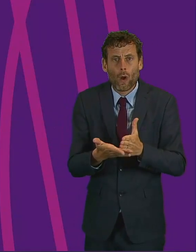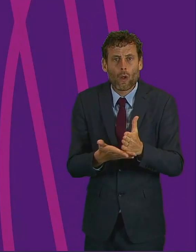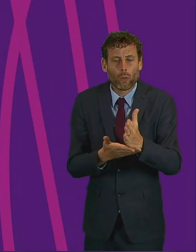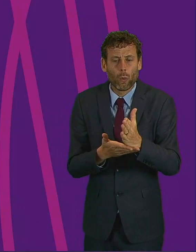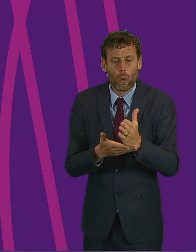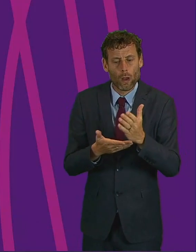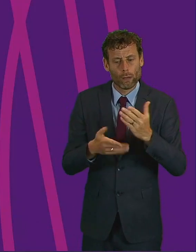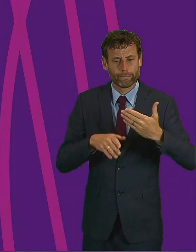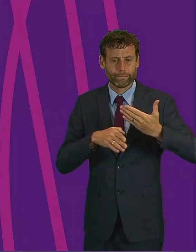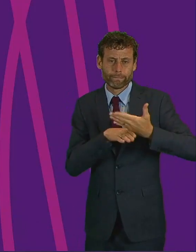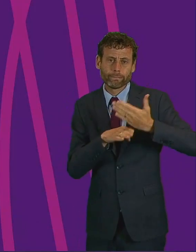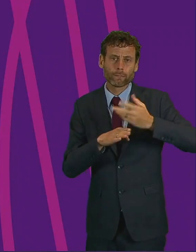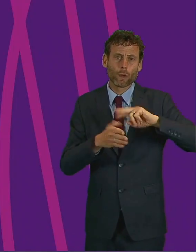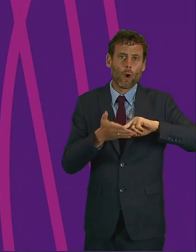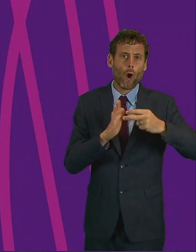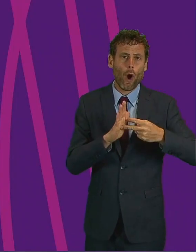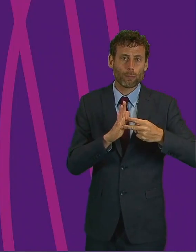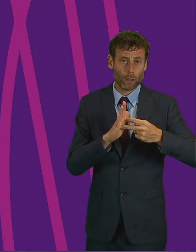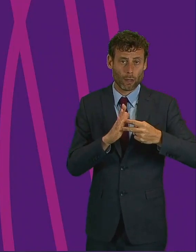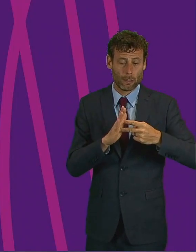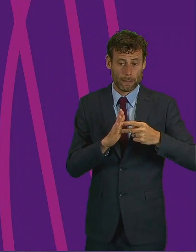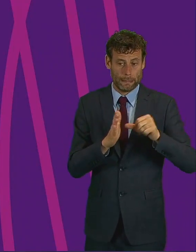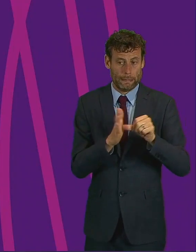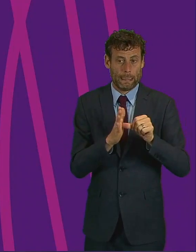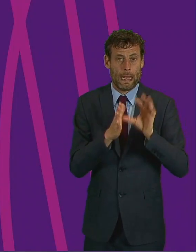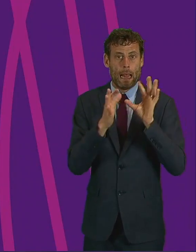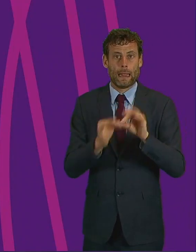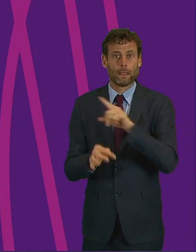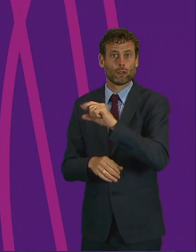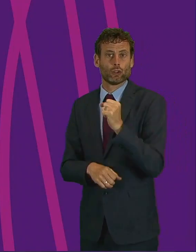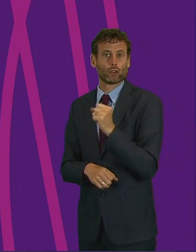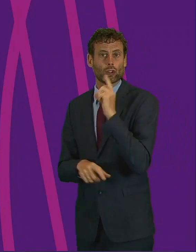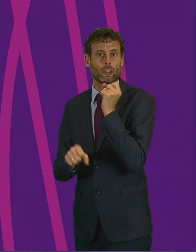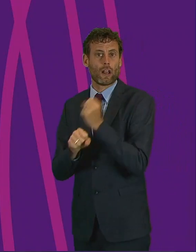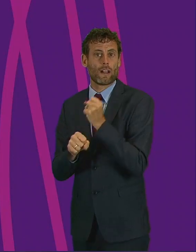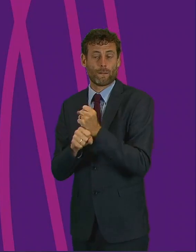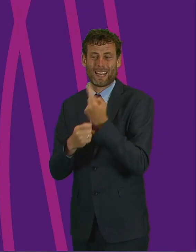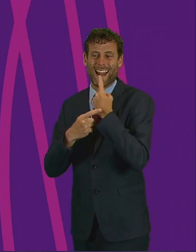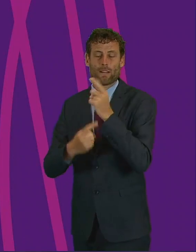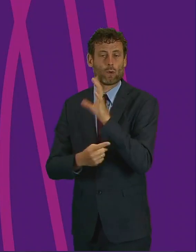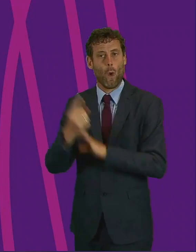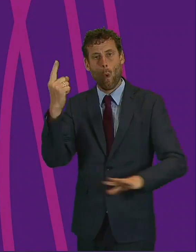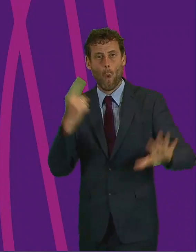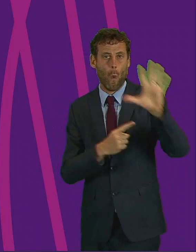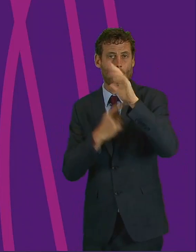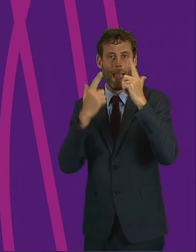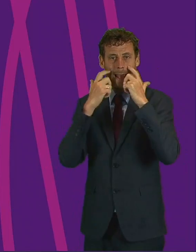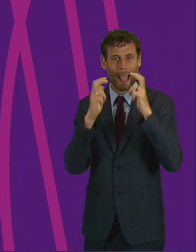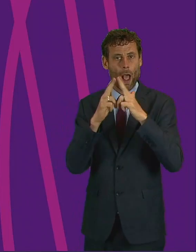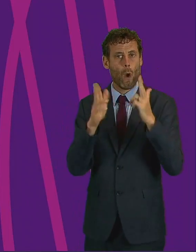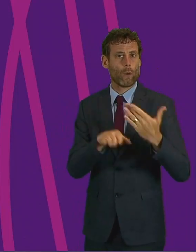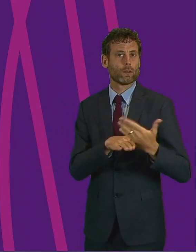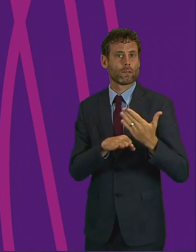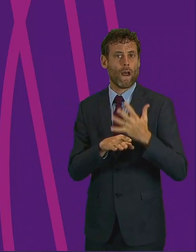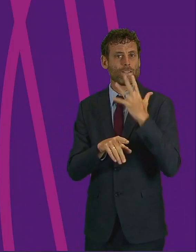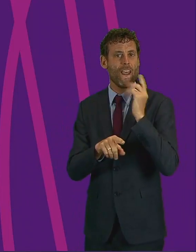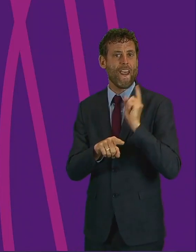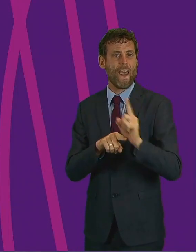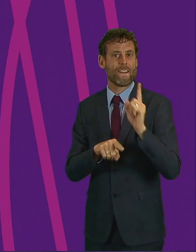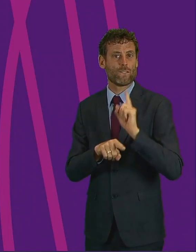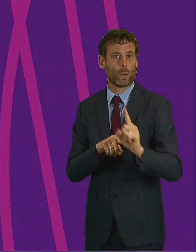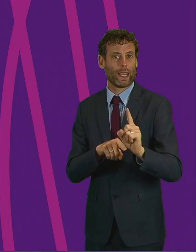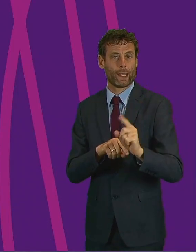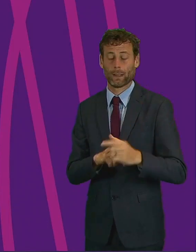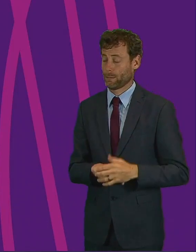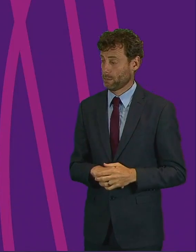implications of the recent Scottish Government announcement on testing of all care home staff on a weekly basis." Well,